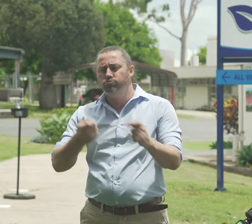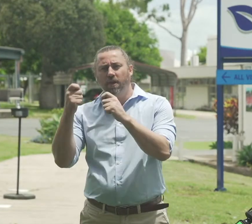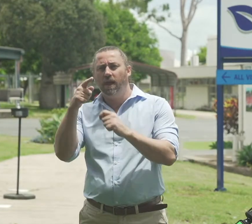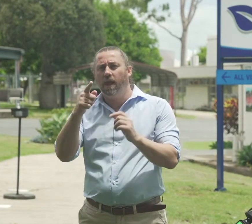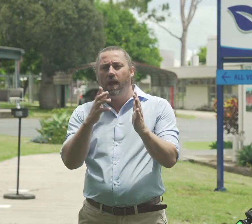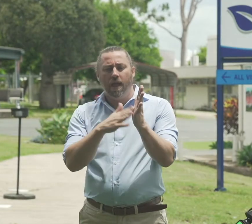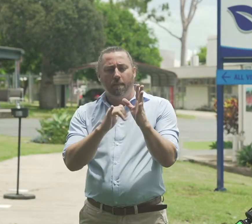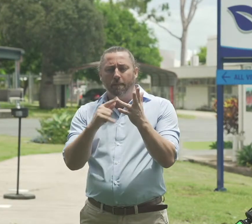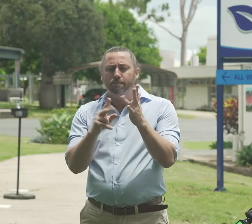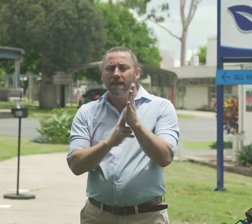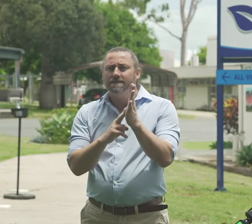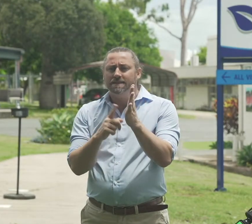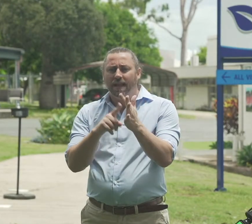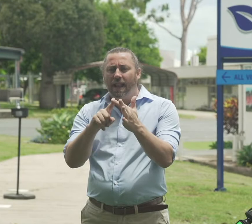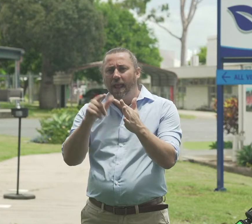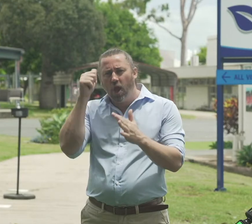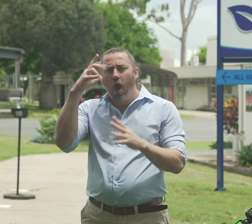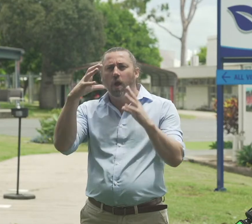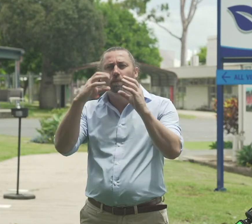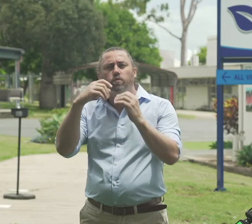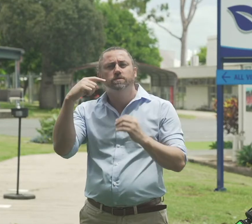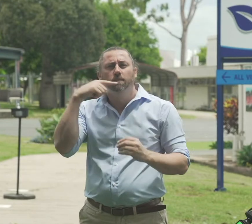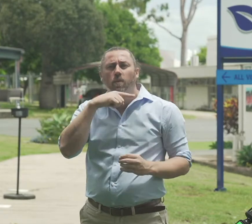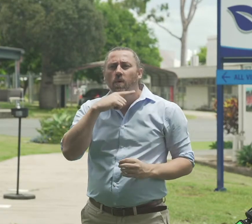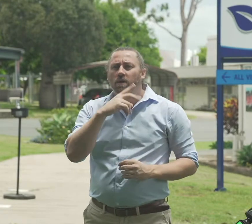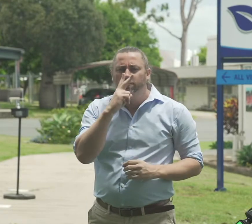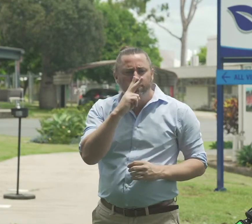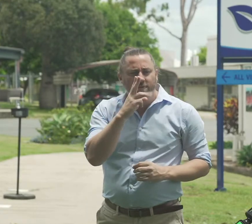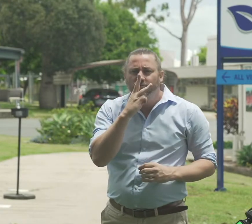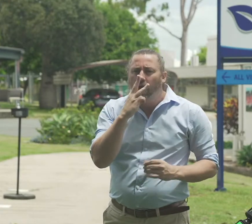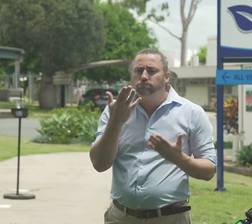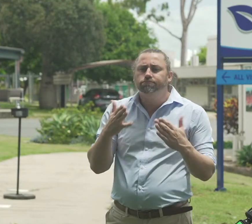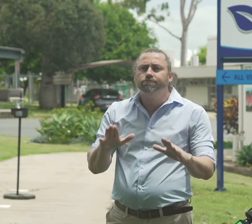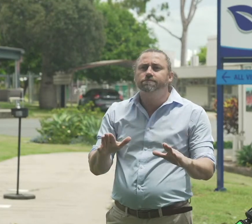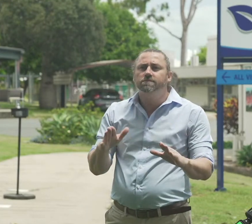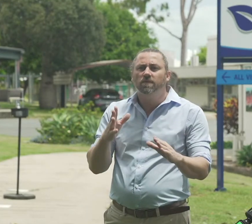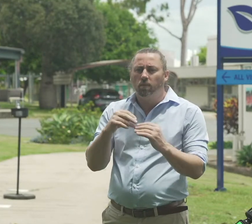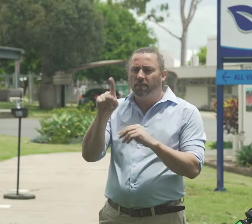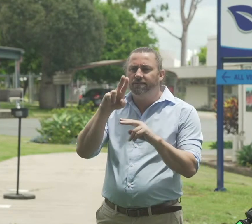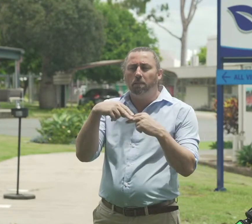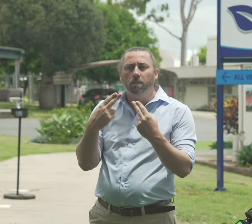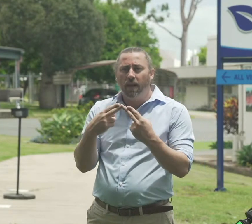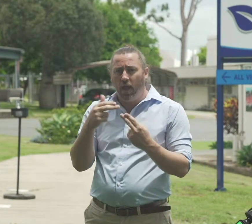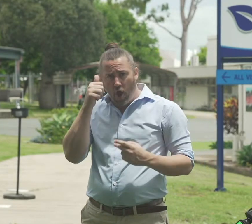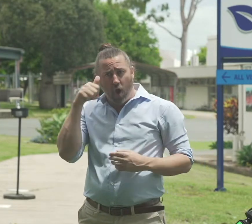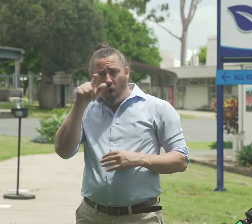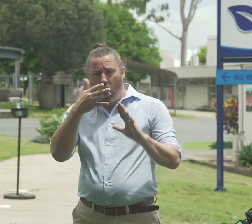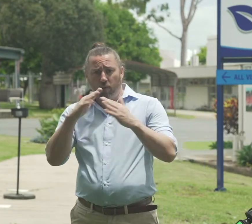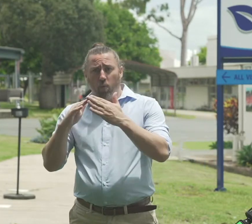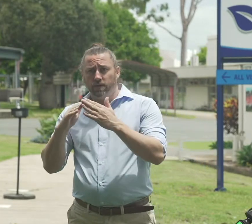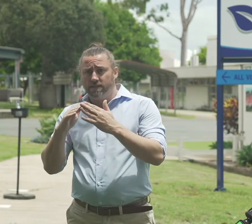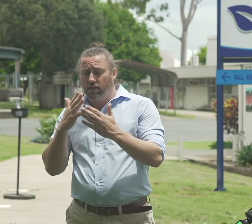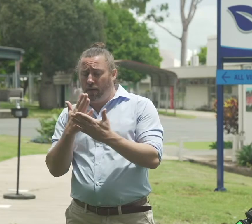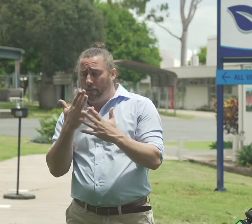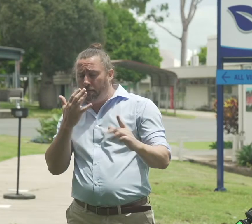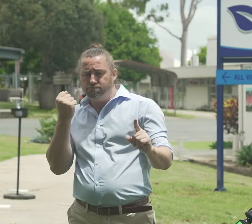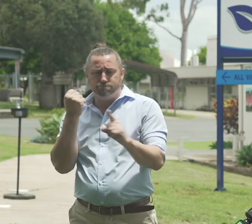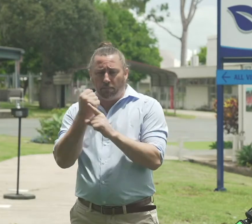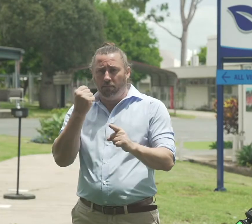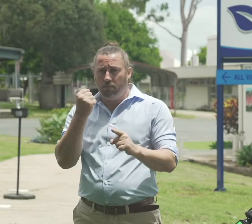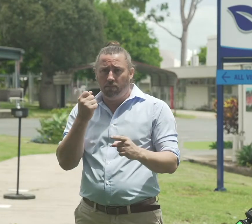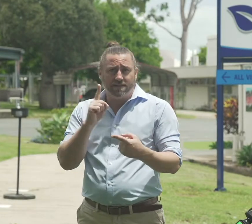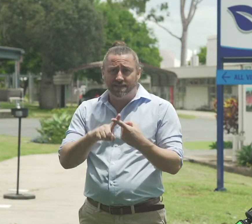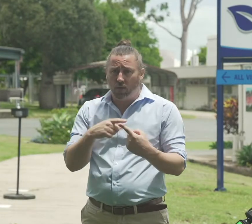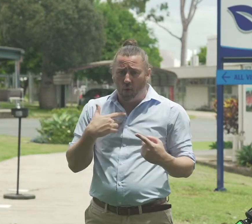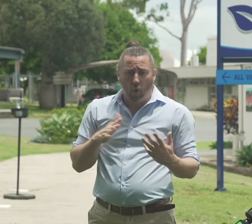Jetley into this. His death was tragic. Our community is still hurt by it and recovering by it, and I just